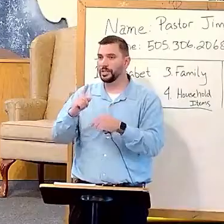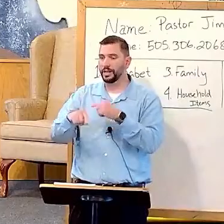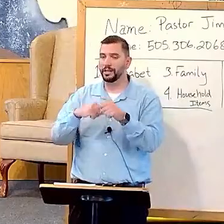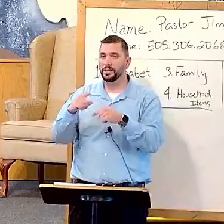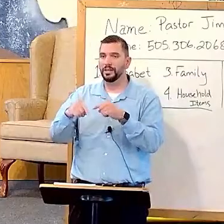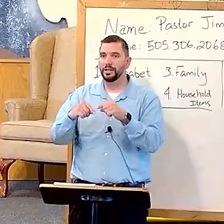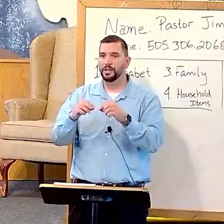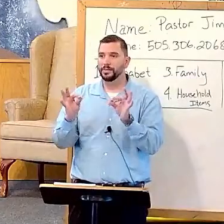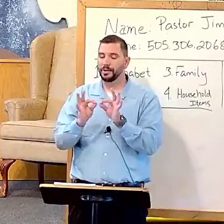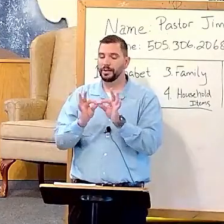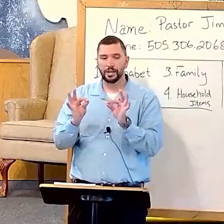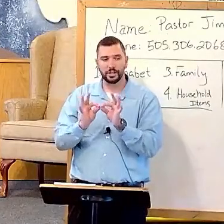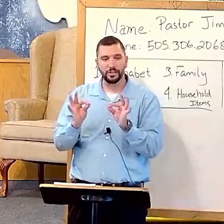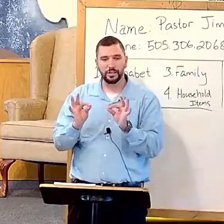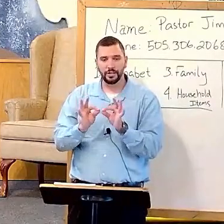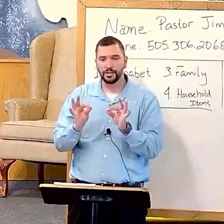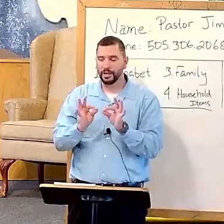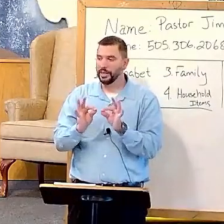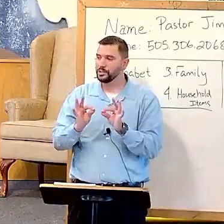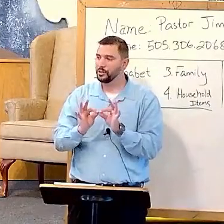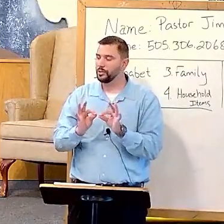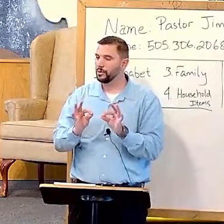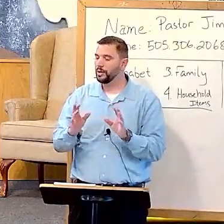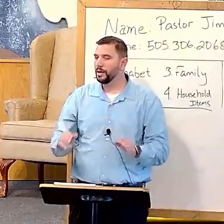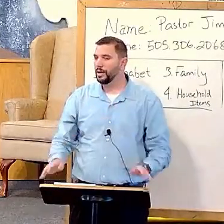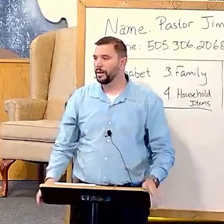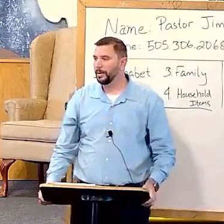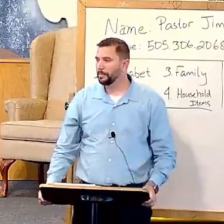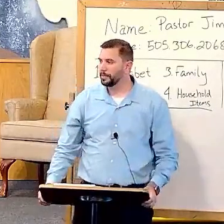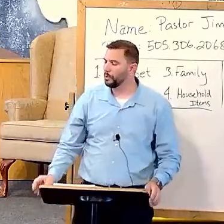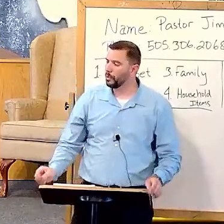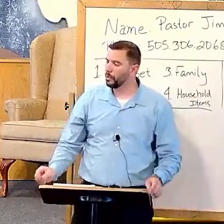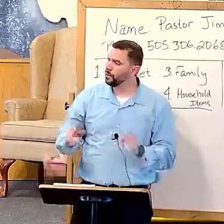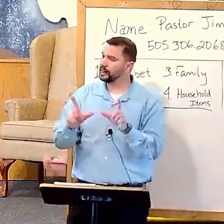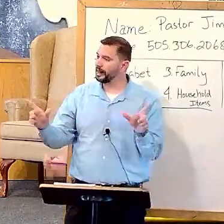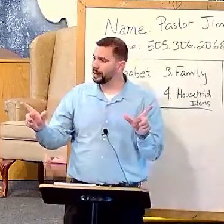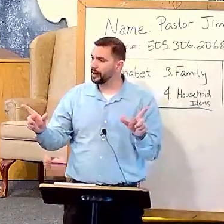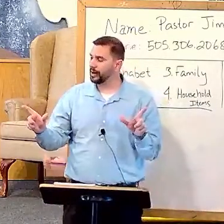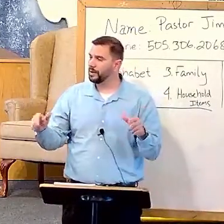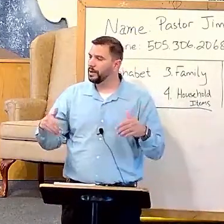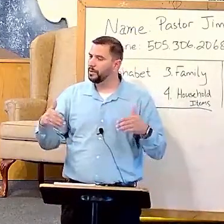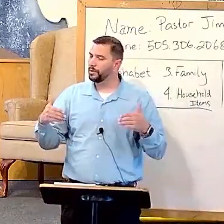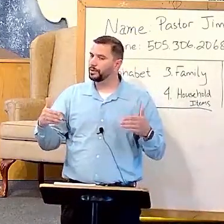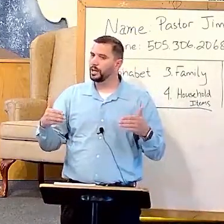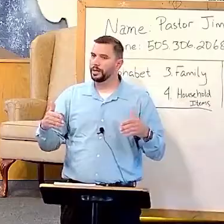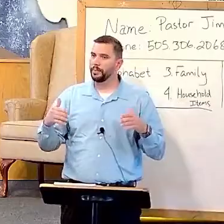sign communication. And so you won't always see it like that. When you're talking about sign